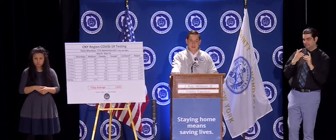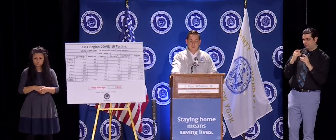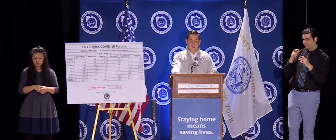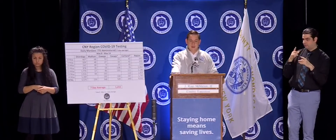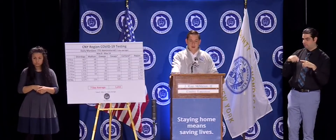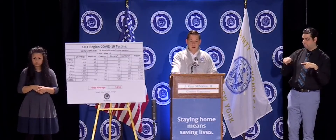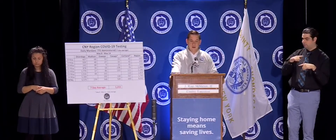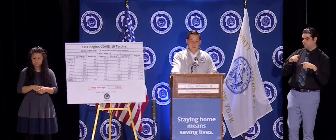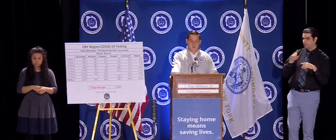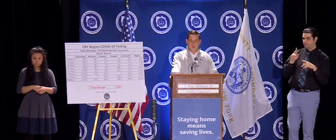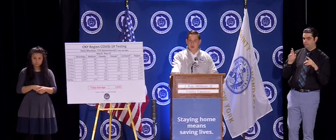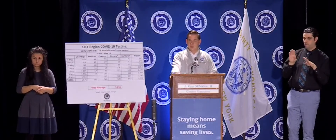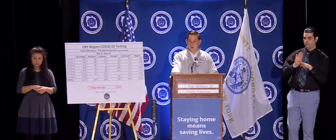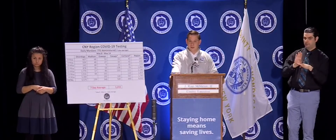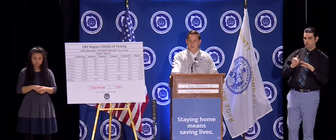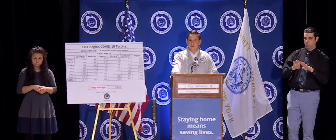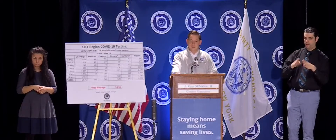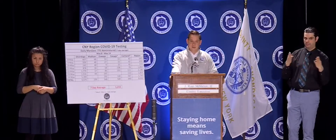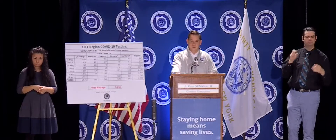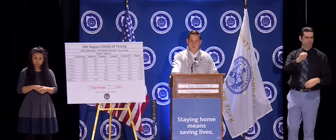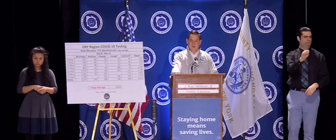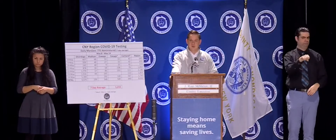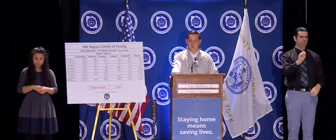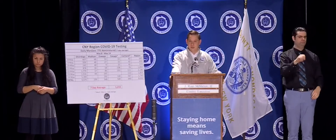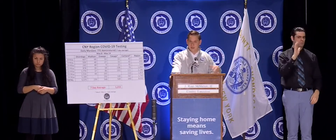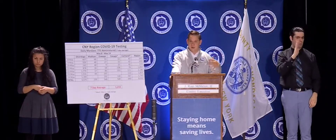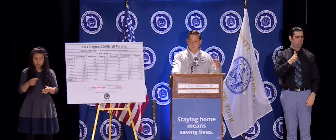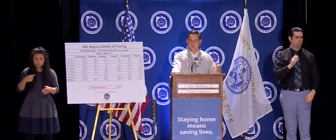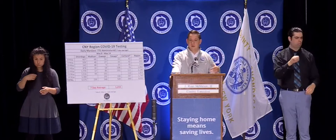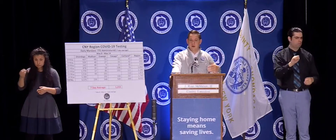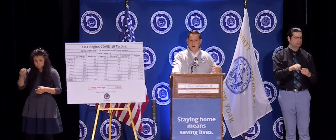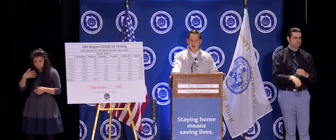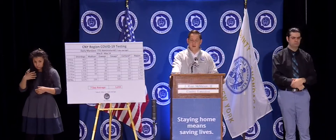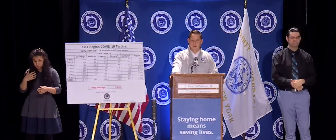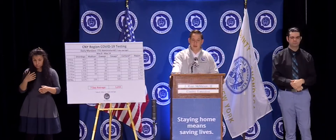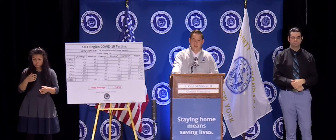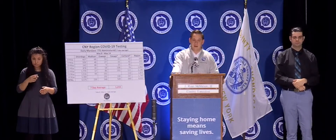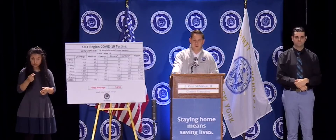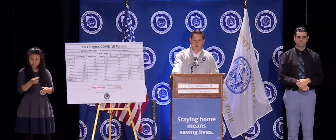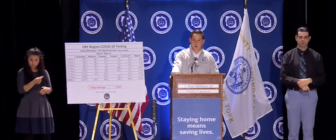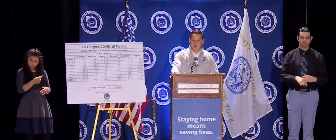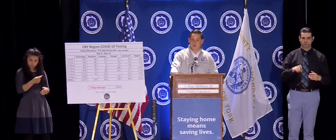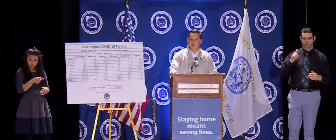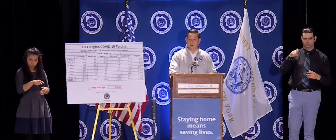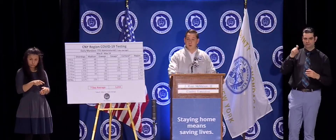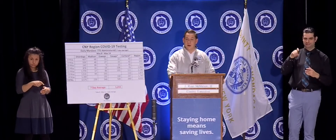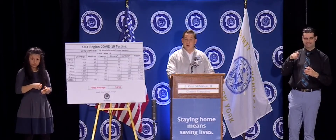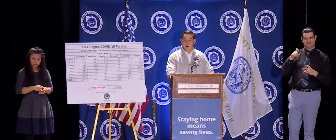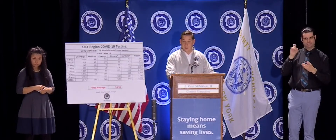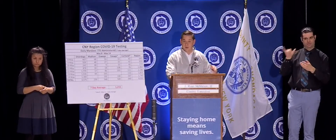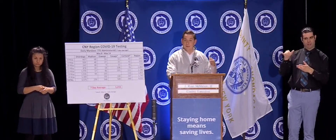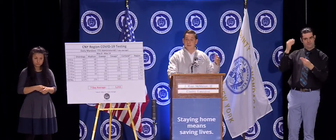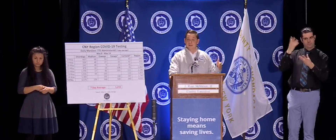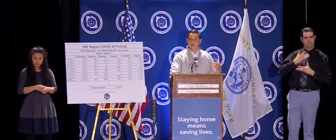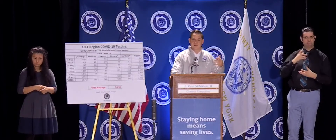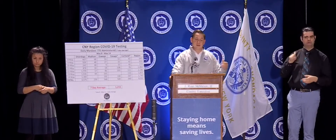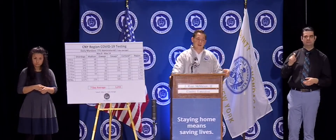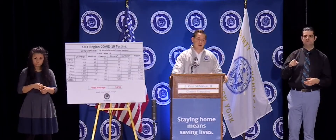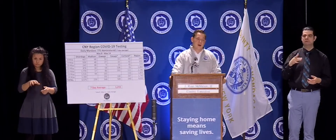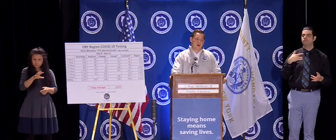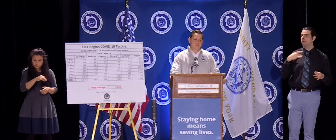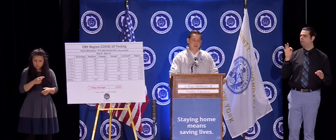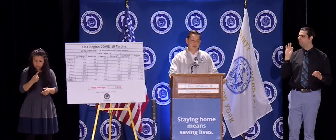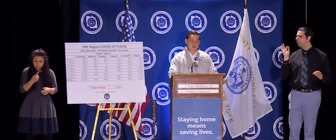the state. We talked about that. That's information we need. A, because we know everybody's want to know how many